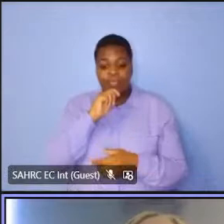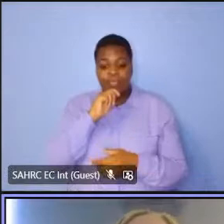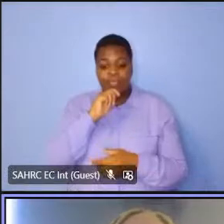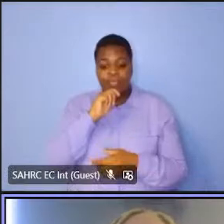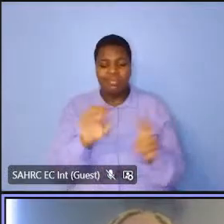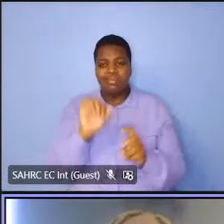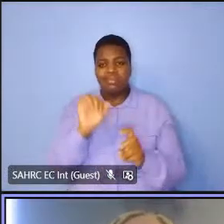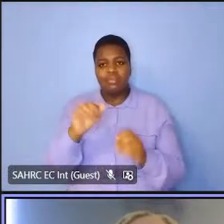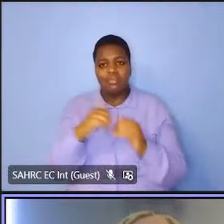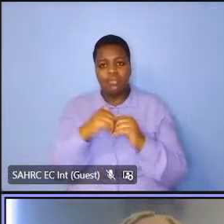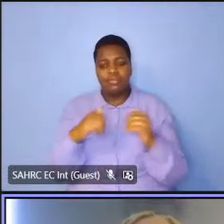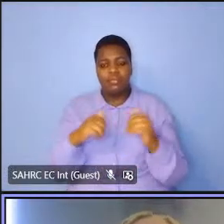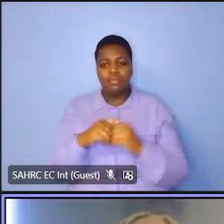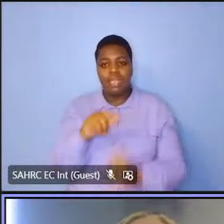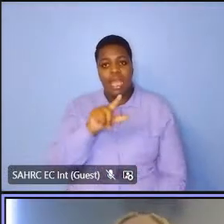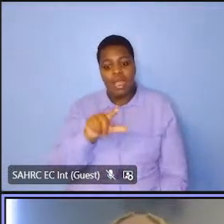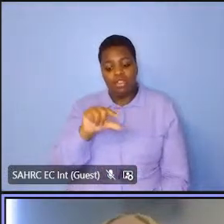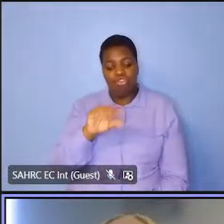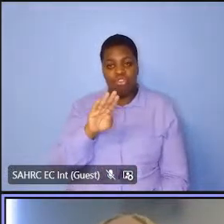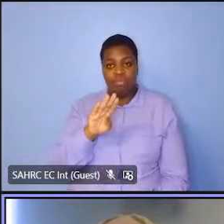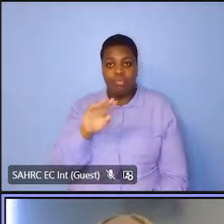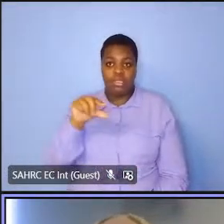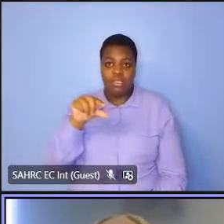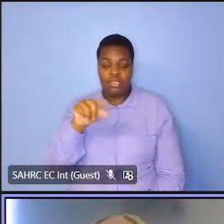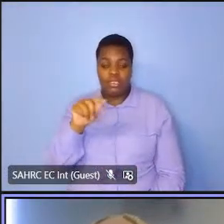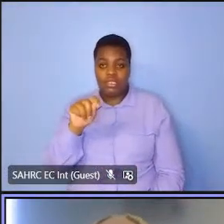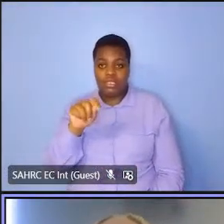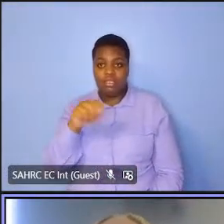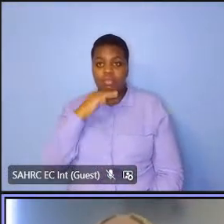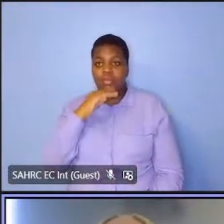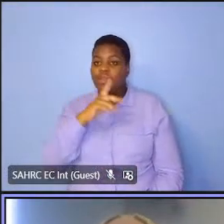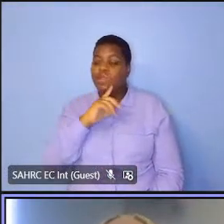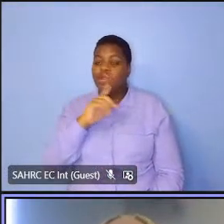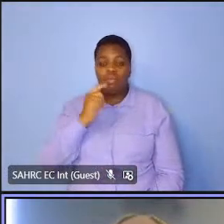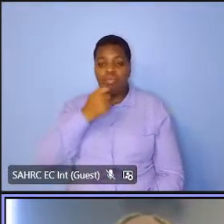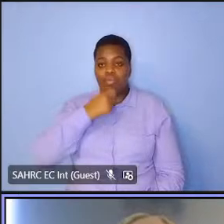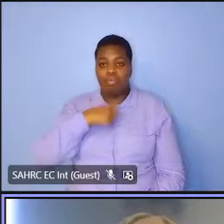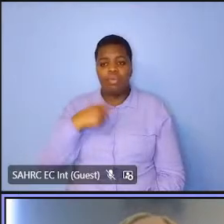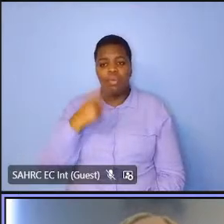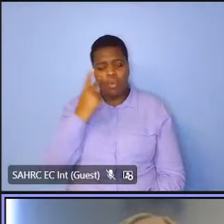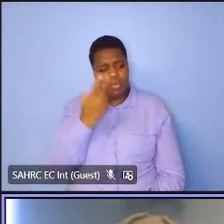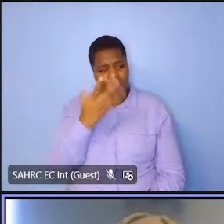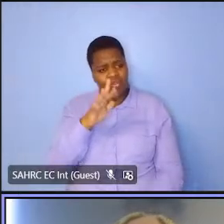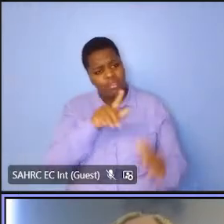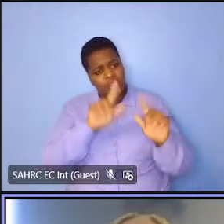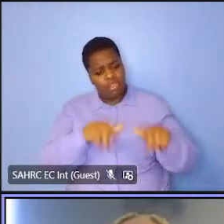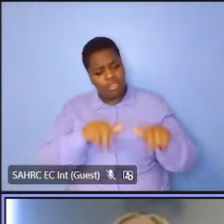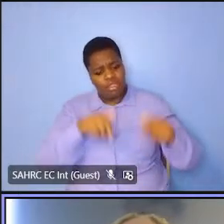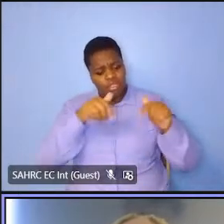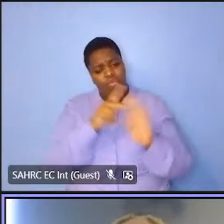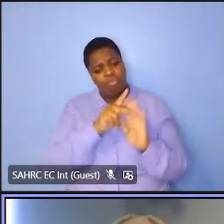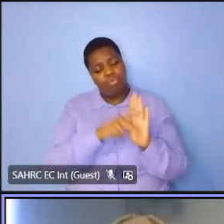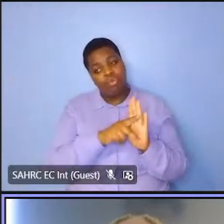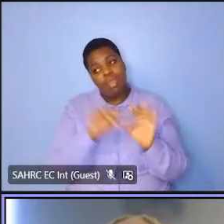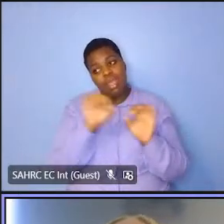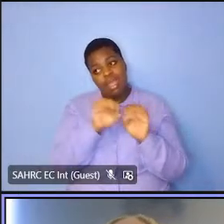on LGBTI learners, and we've seen a lacuna both in our legislative and policy framework